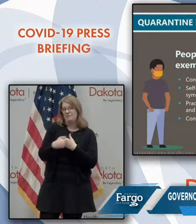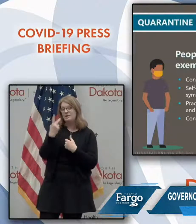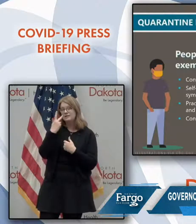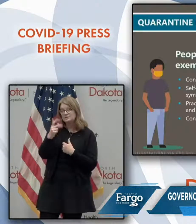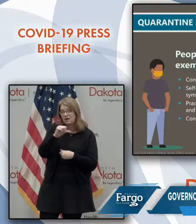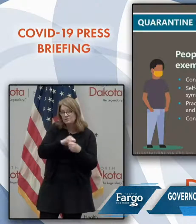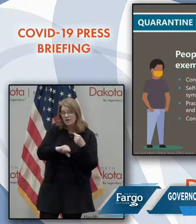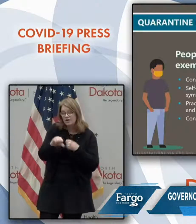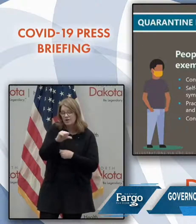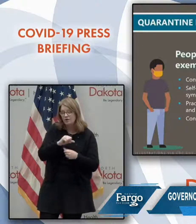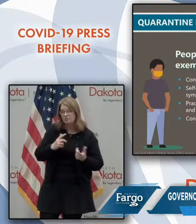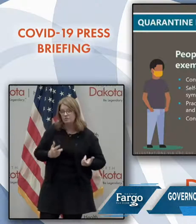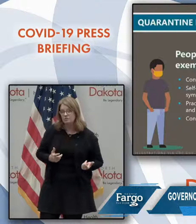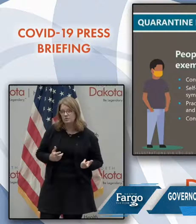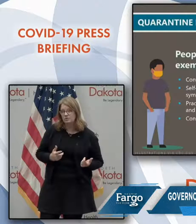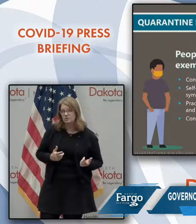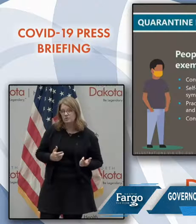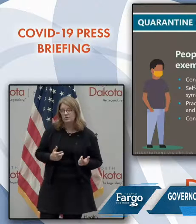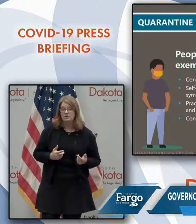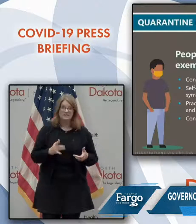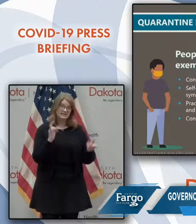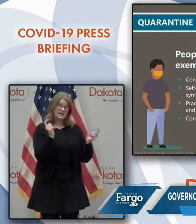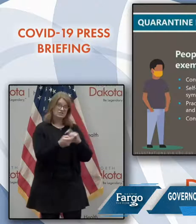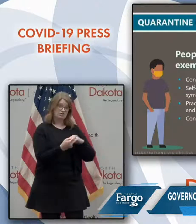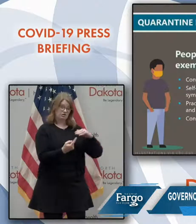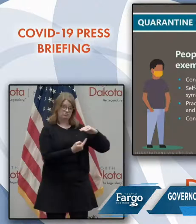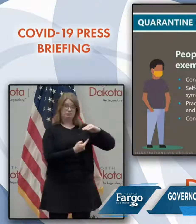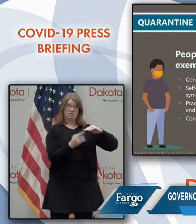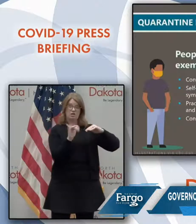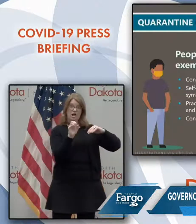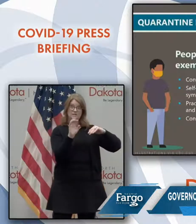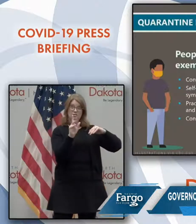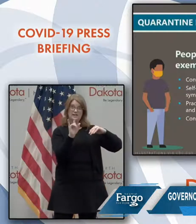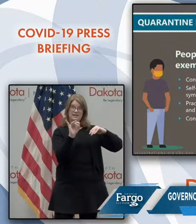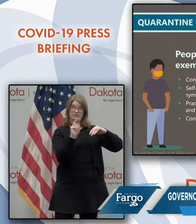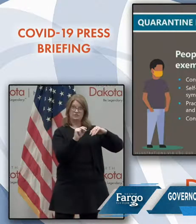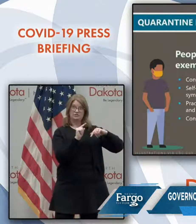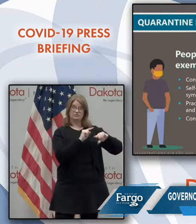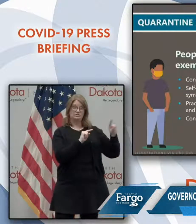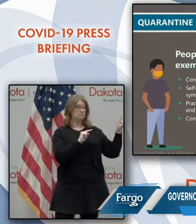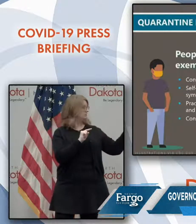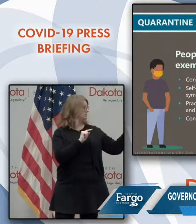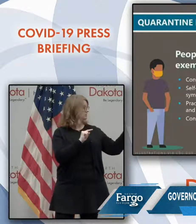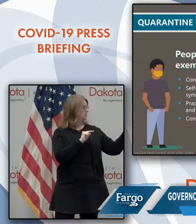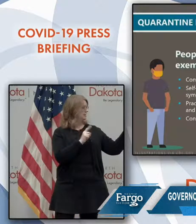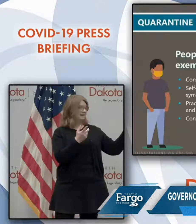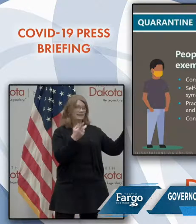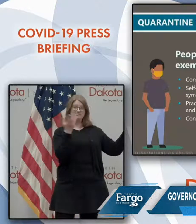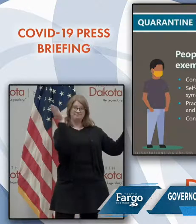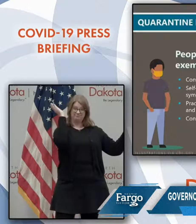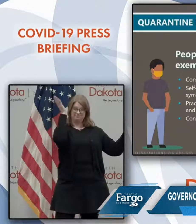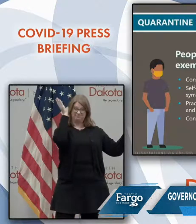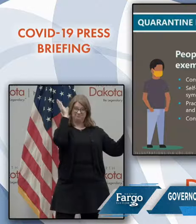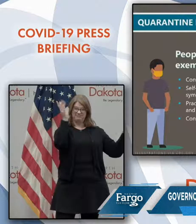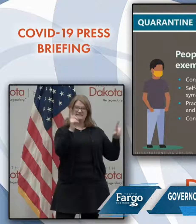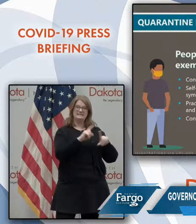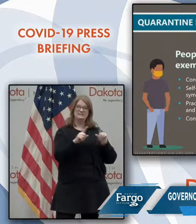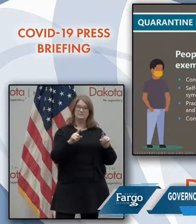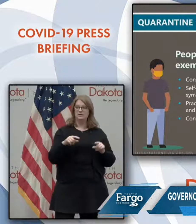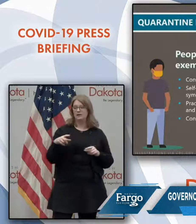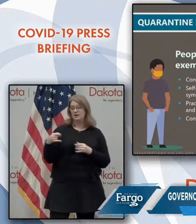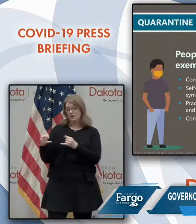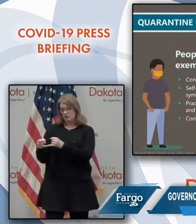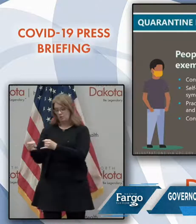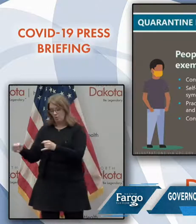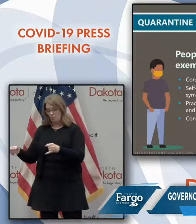Now, this does not change isolation. Governor Burgum gave a great epidemiologic lesson in talking about the difference between quarantine